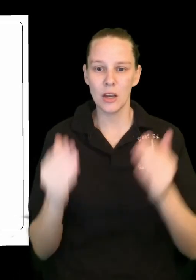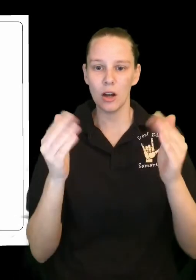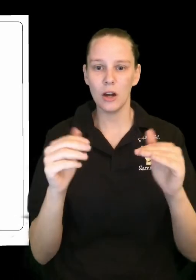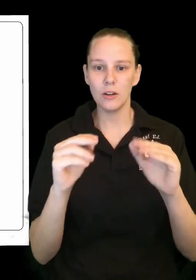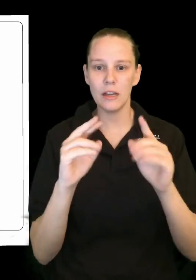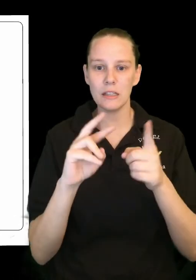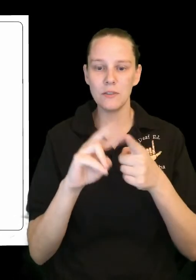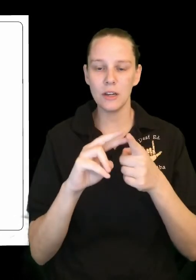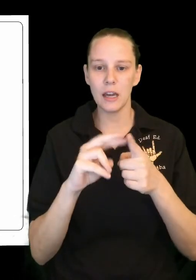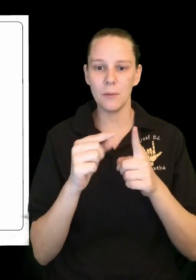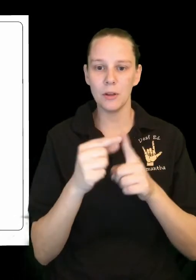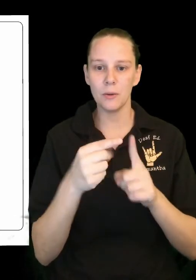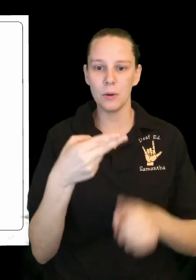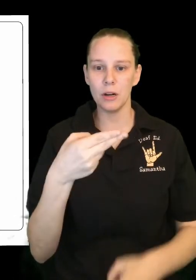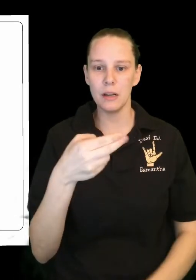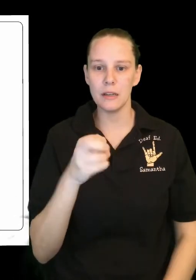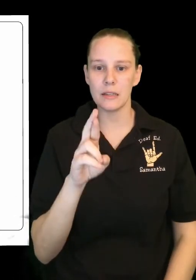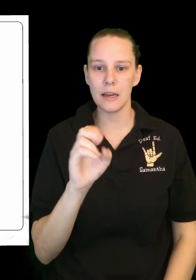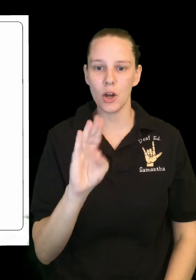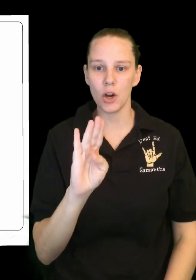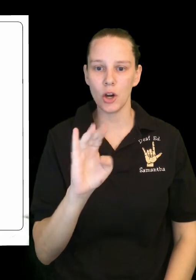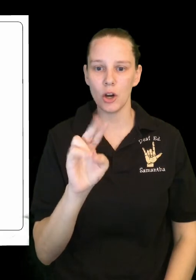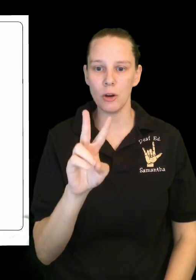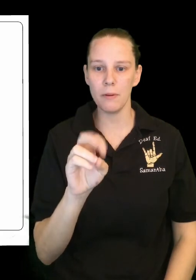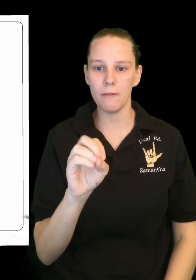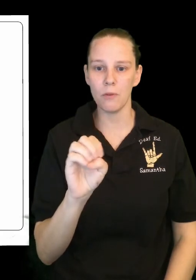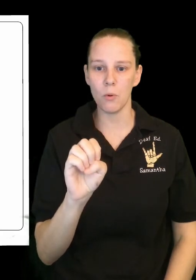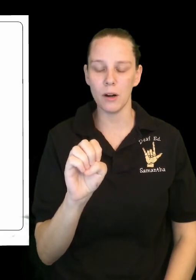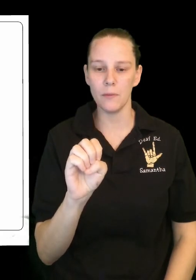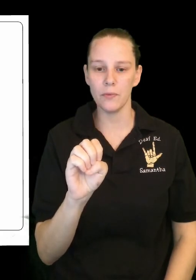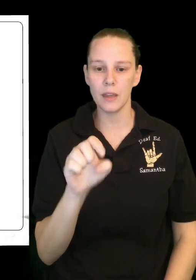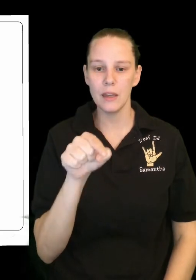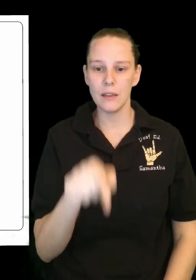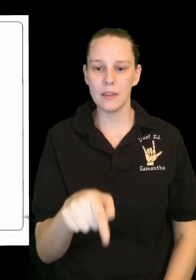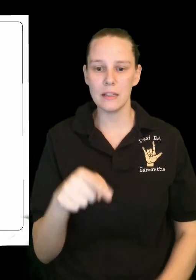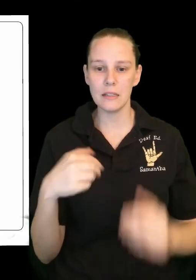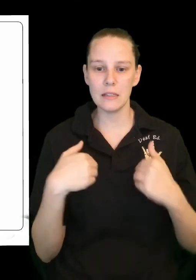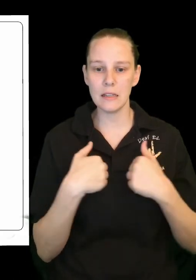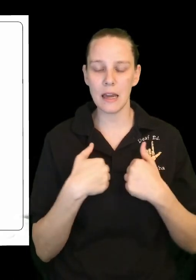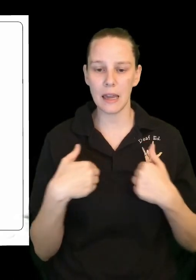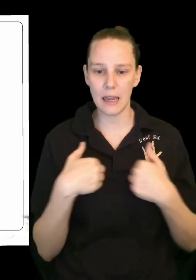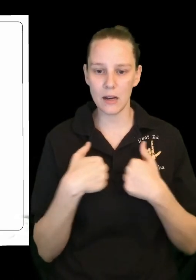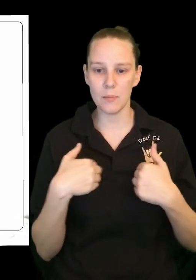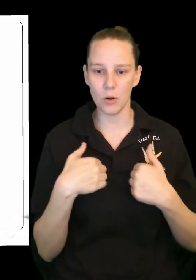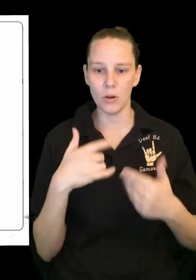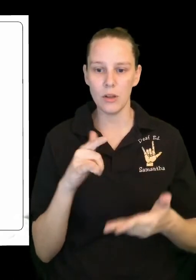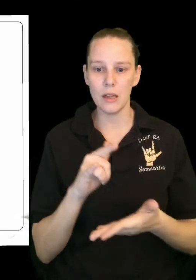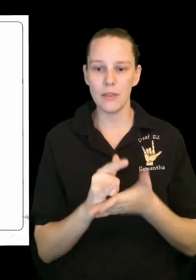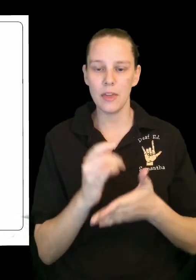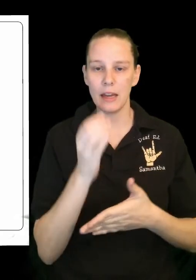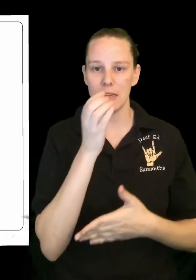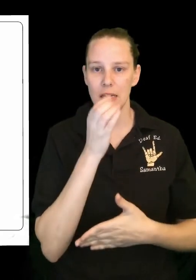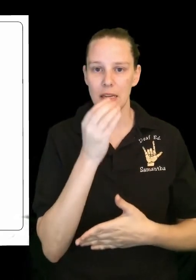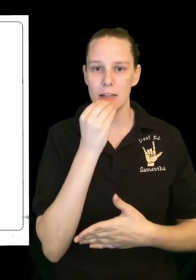Our next vocabulary word is a herbivore. This is an animal that